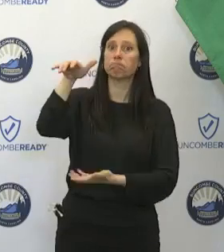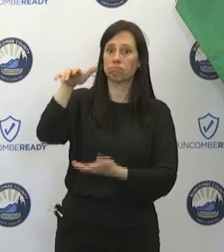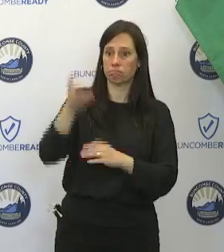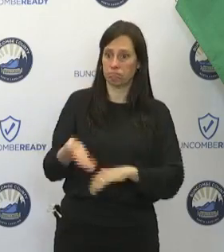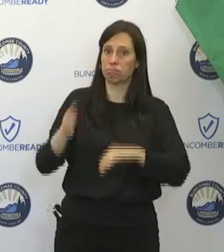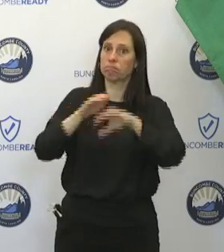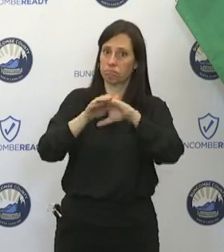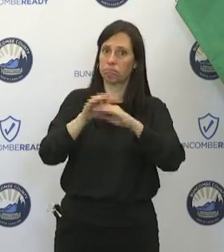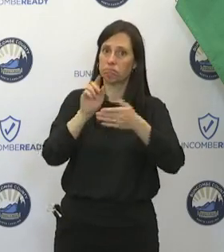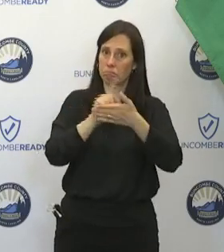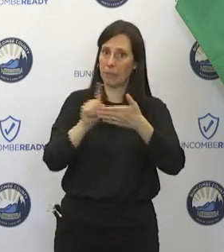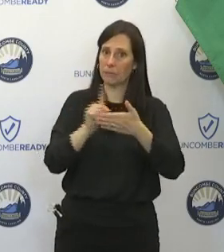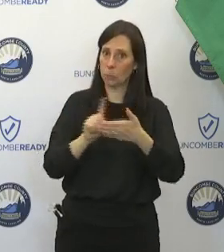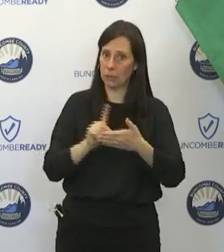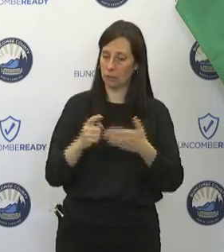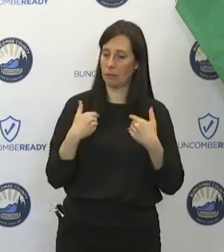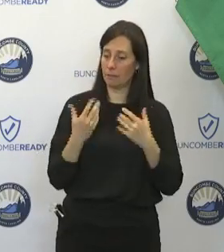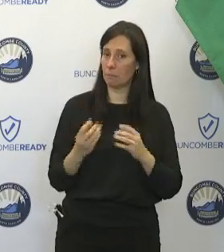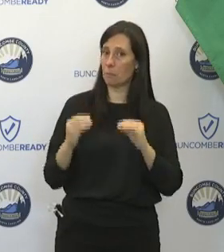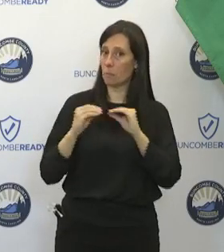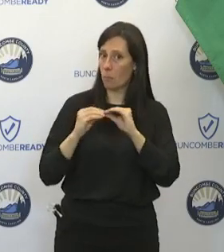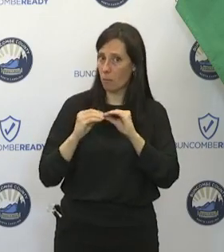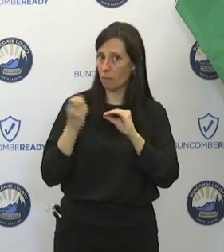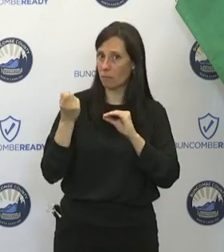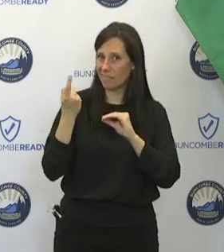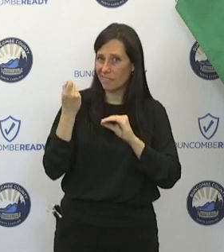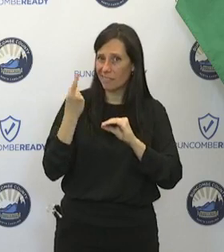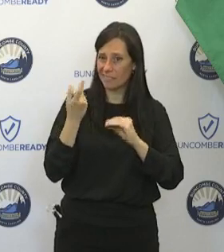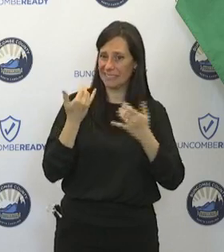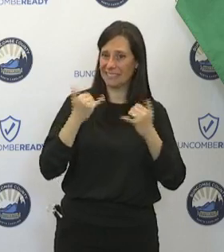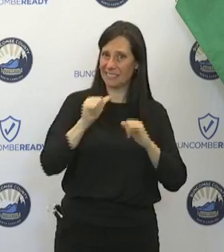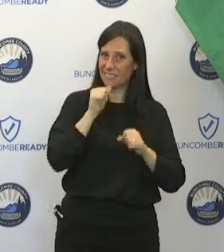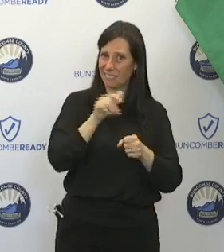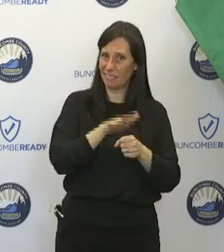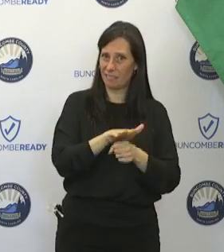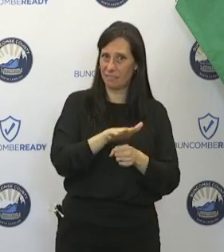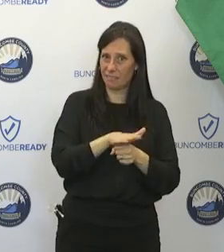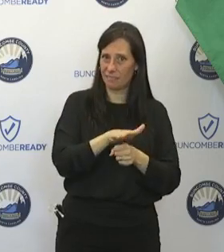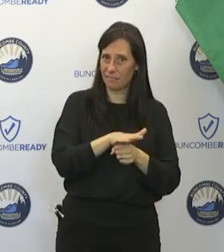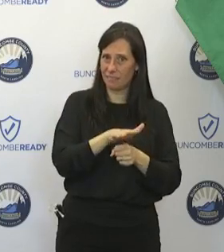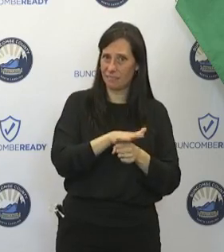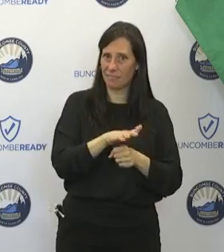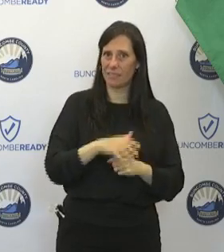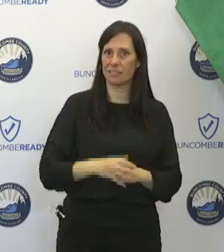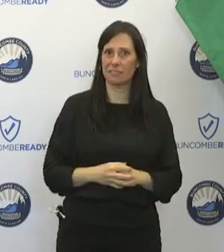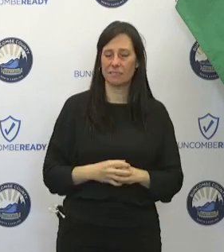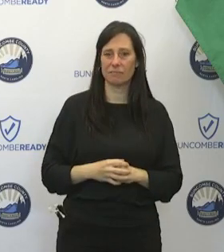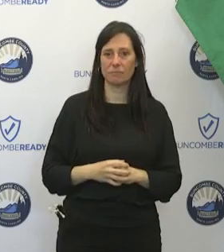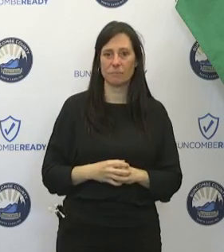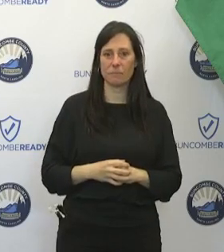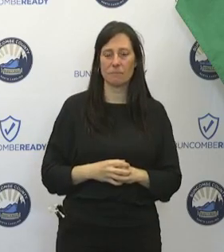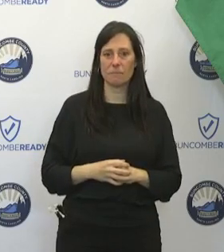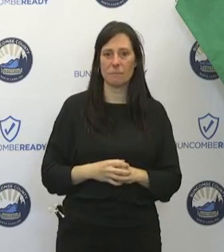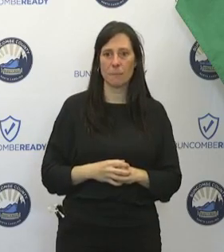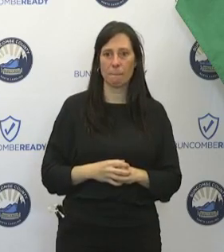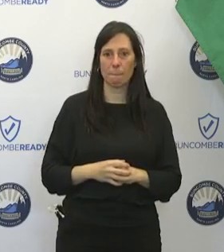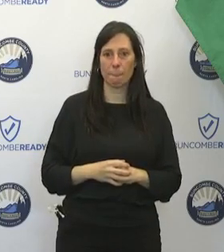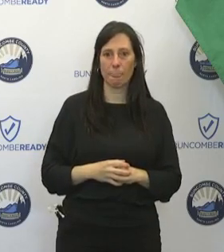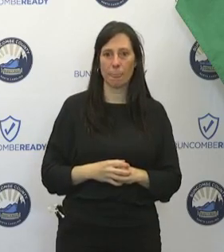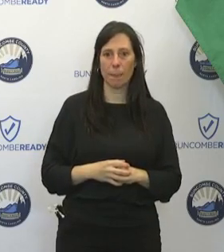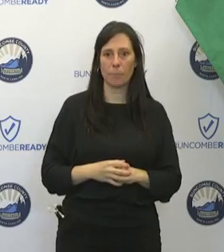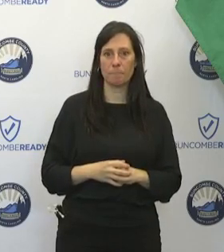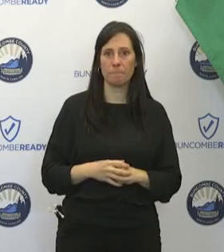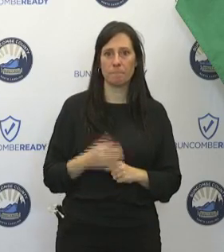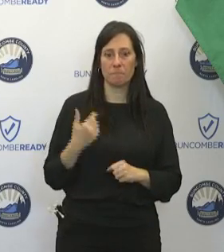our weekly allocation, vaccine supply remains very low. Since implementing our first vaccine clinics